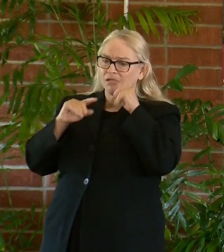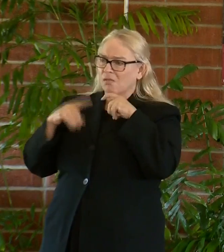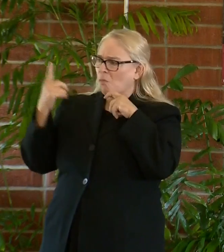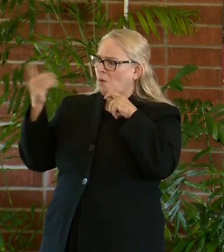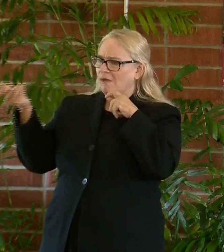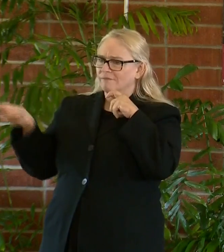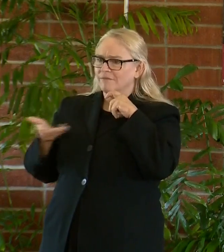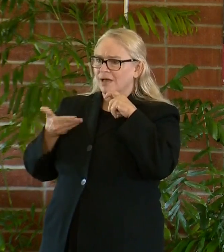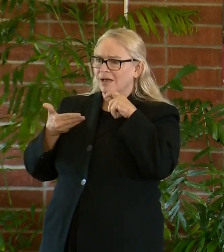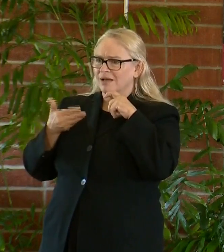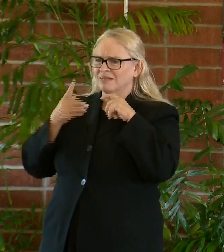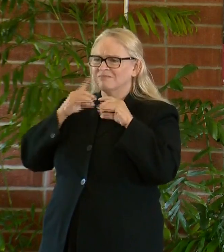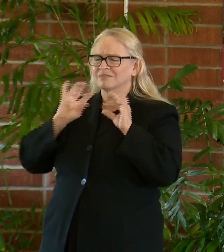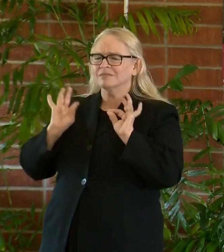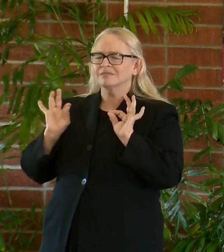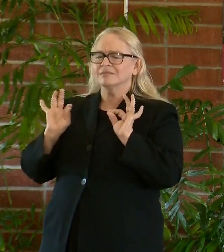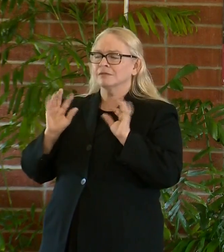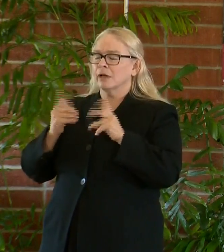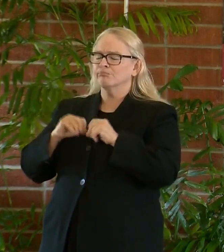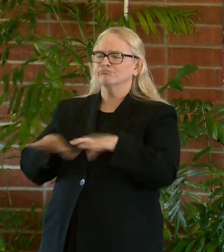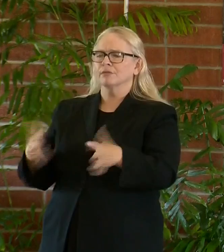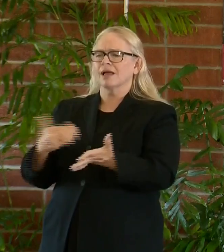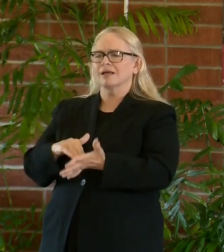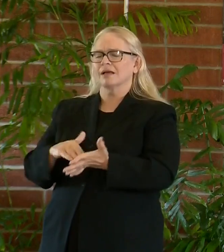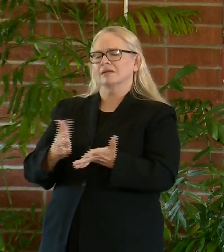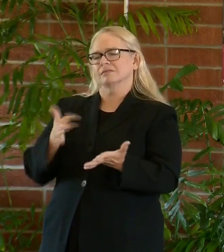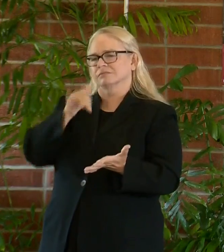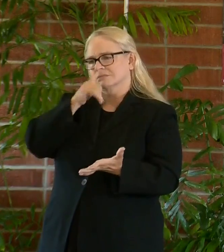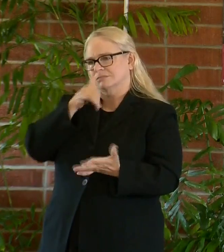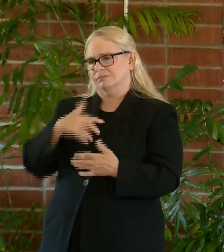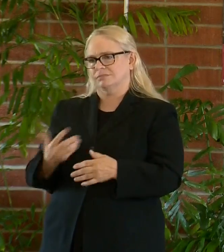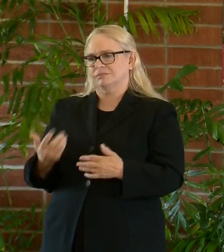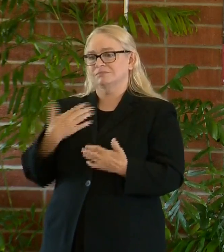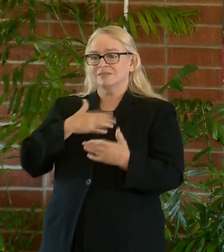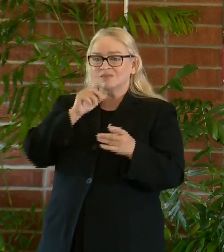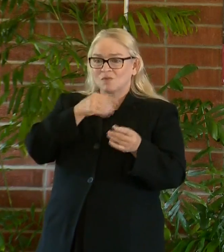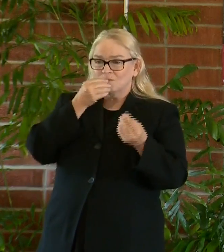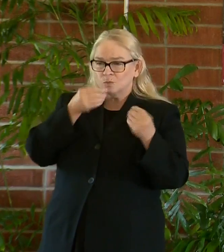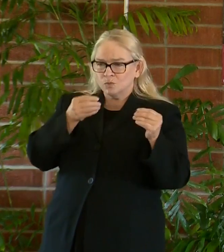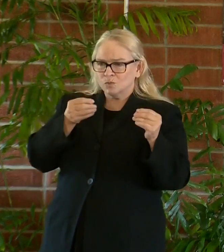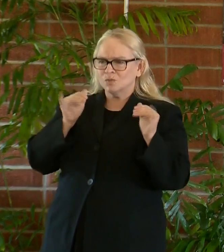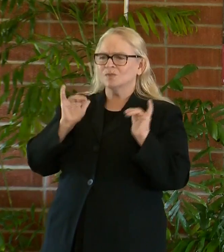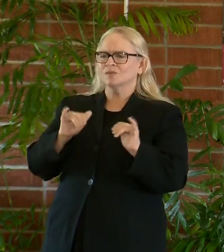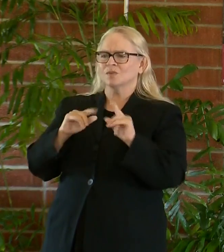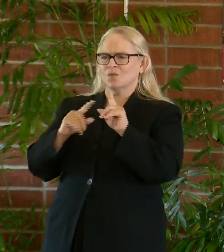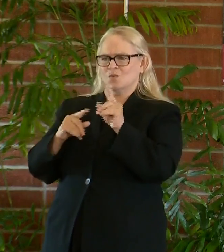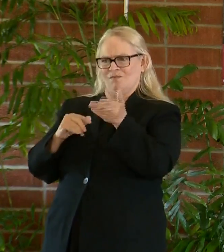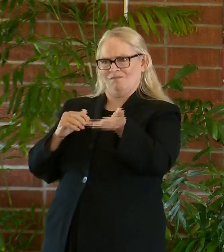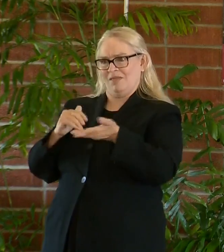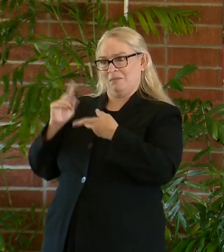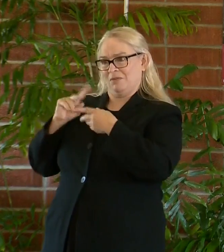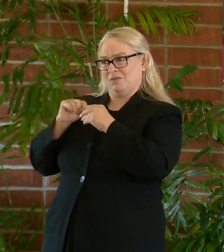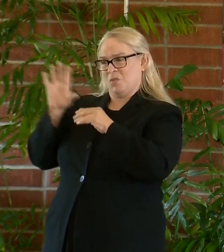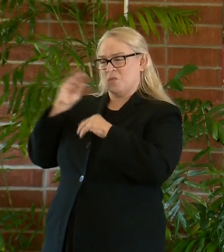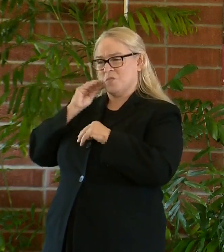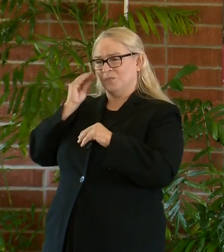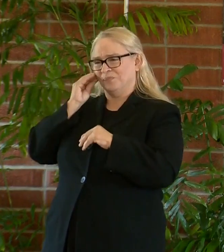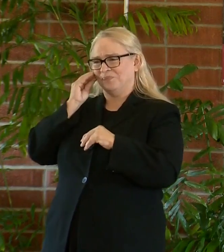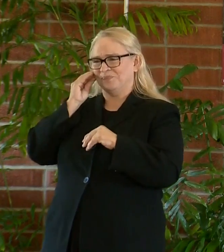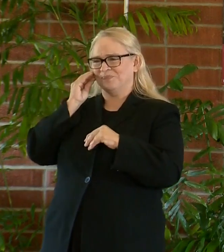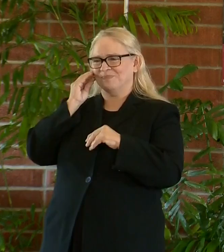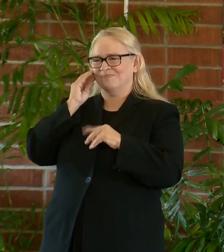bring that home as well, particularly when you're bringing other people to your homes, so that we can more